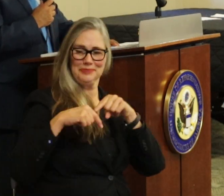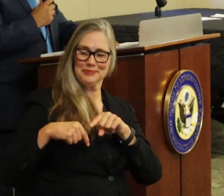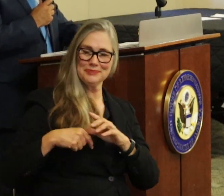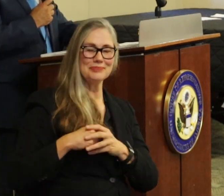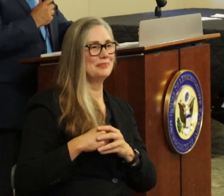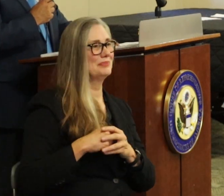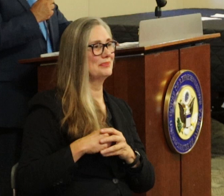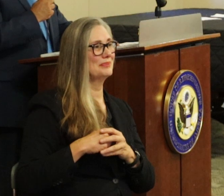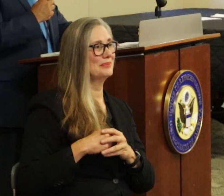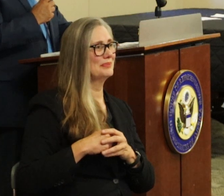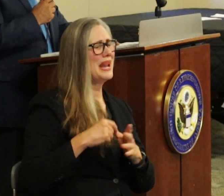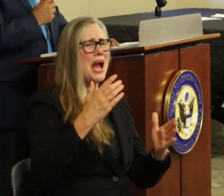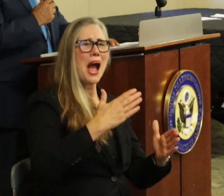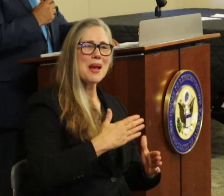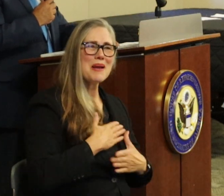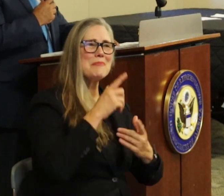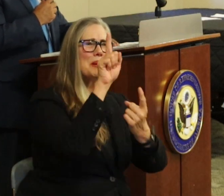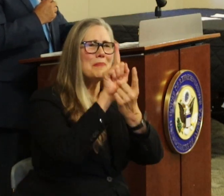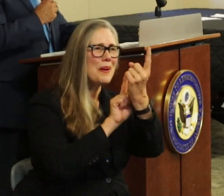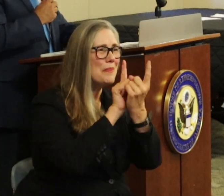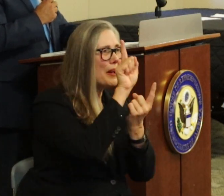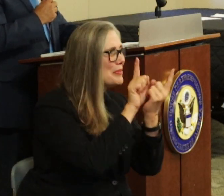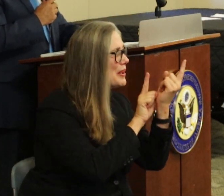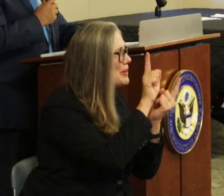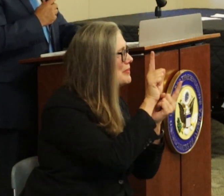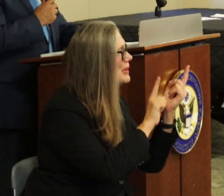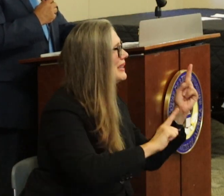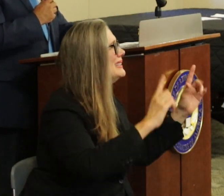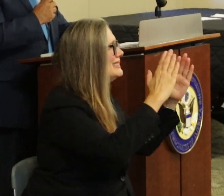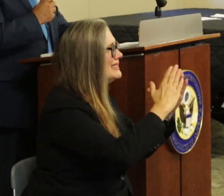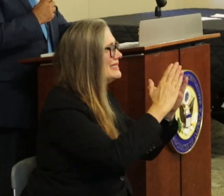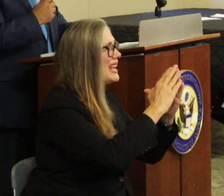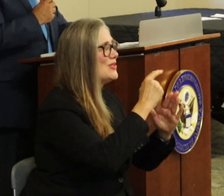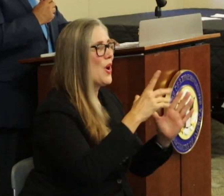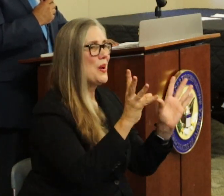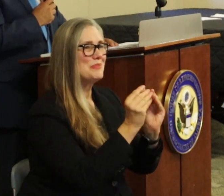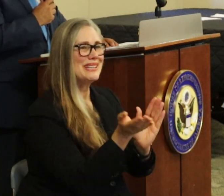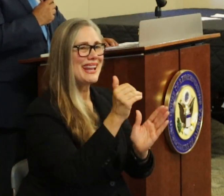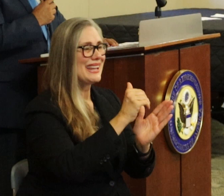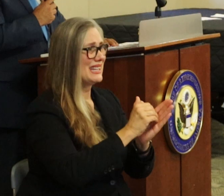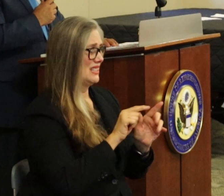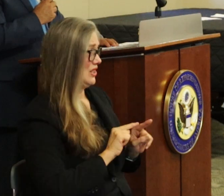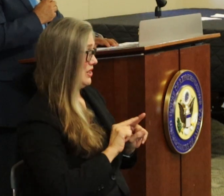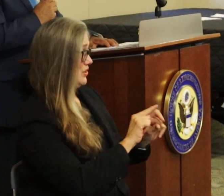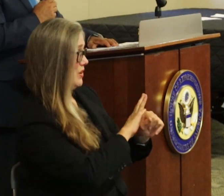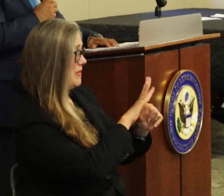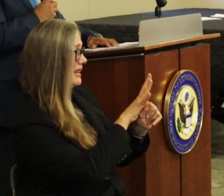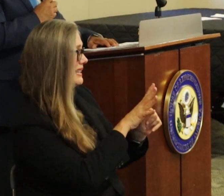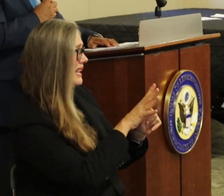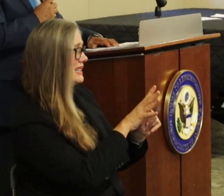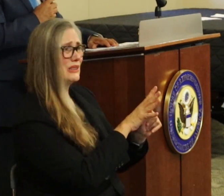how happy I am to be hosting this in-person town hall meeting again. As you know, during the pandemic, we had